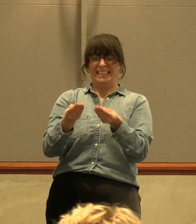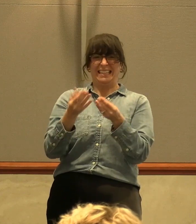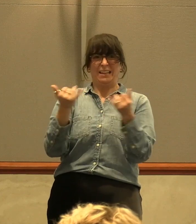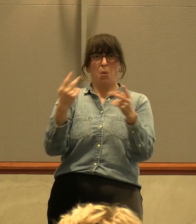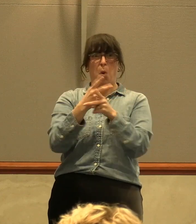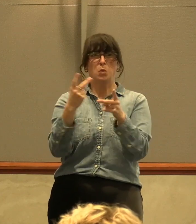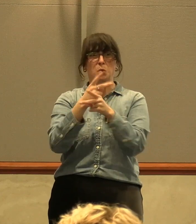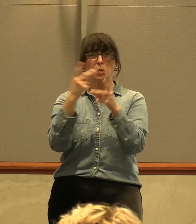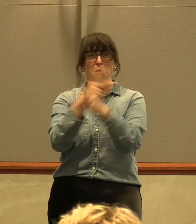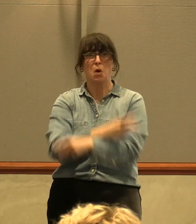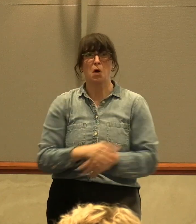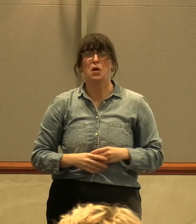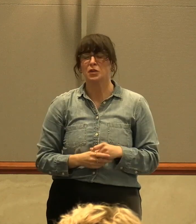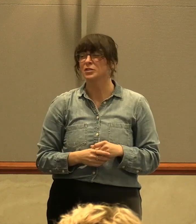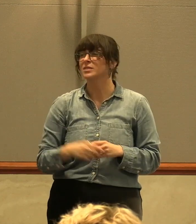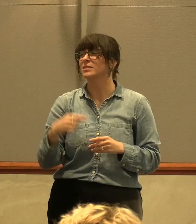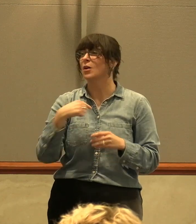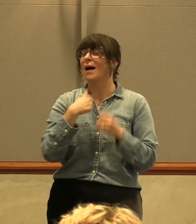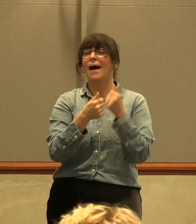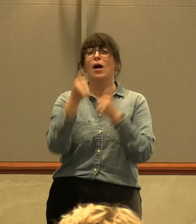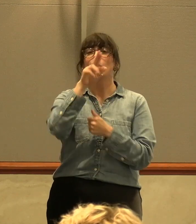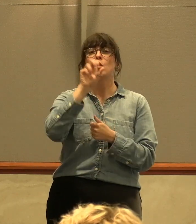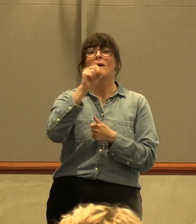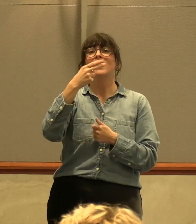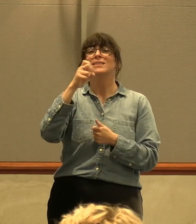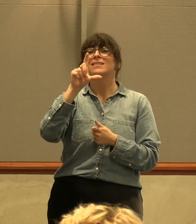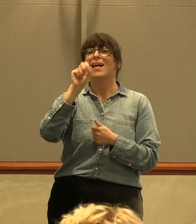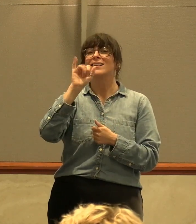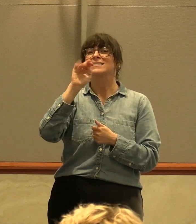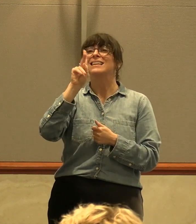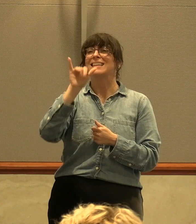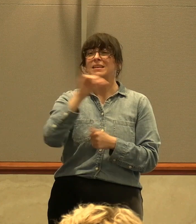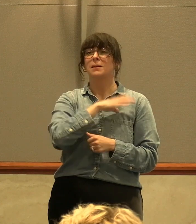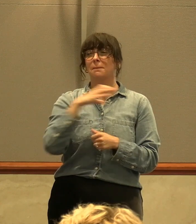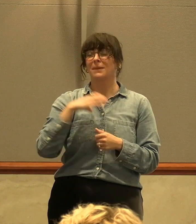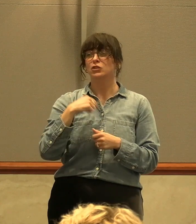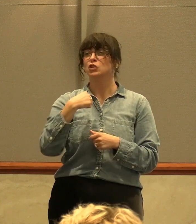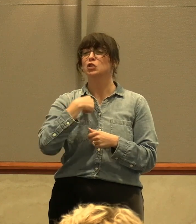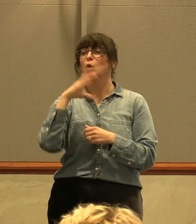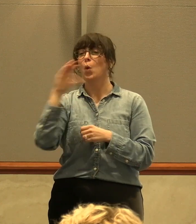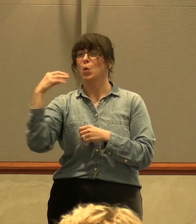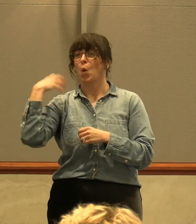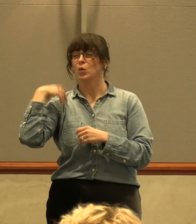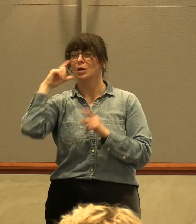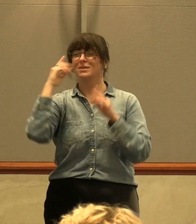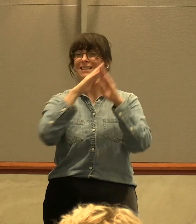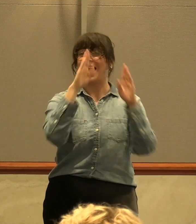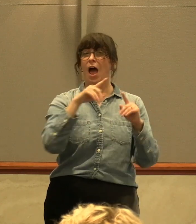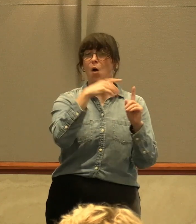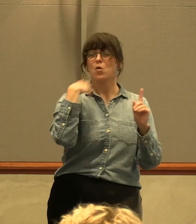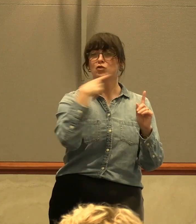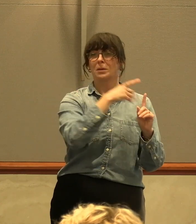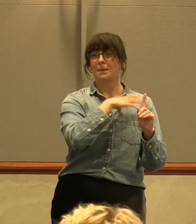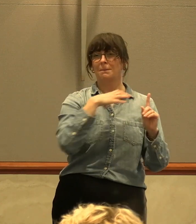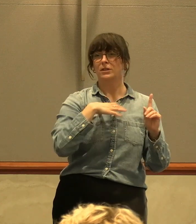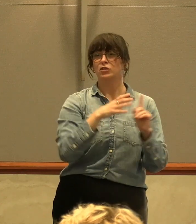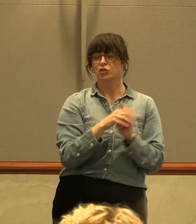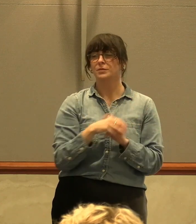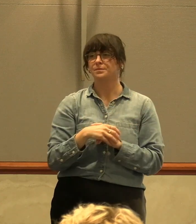So I chair the U.S. Helsinki Commission. I'm now the co-chair because the House chairs the commission. We held a